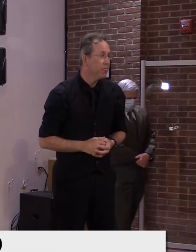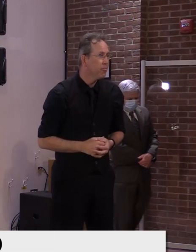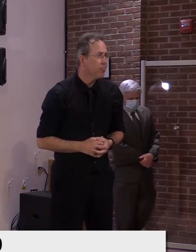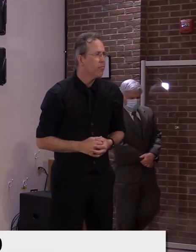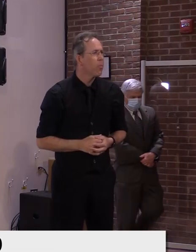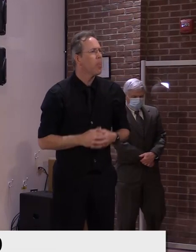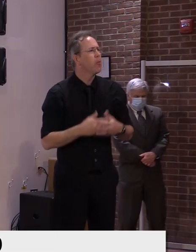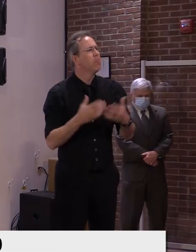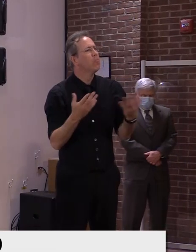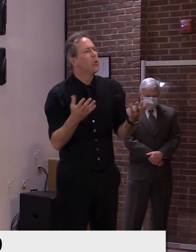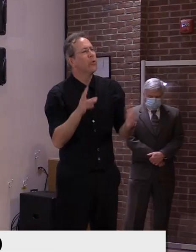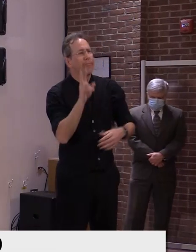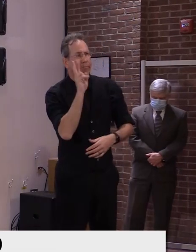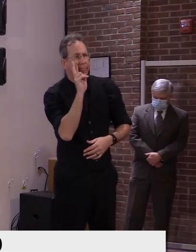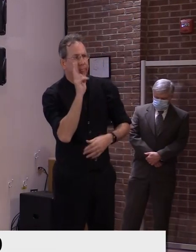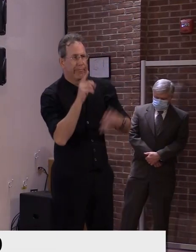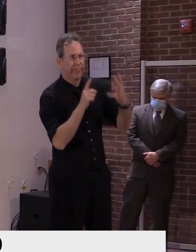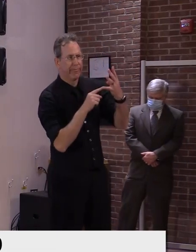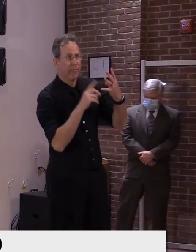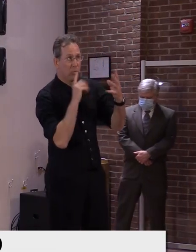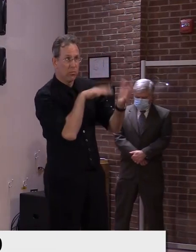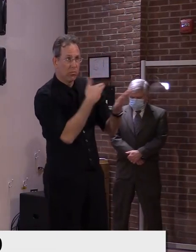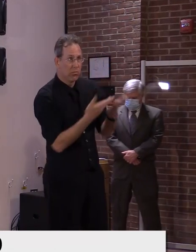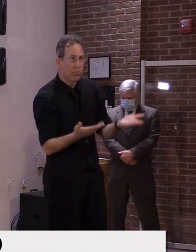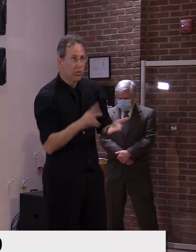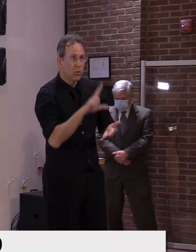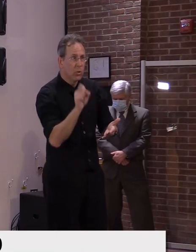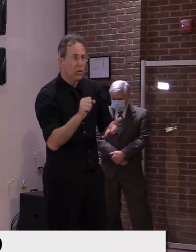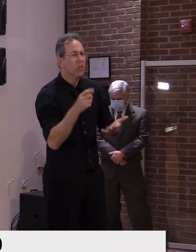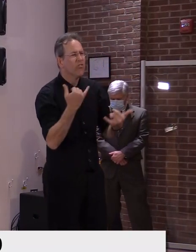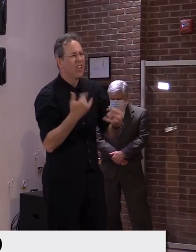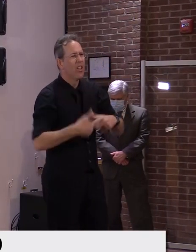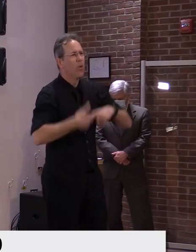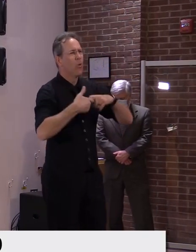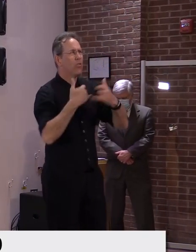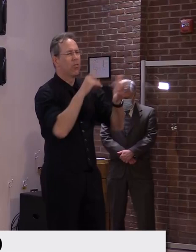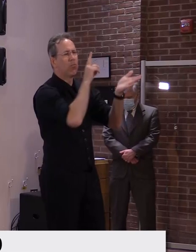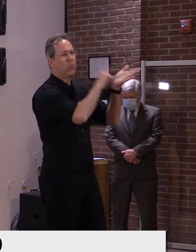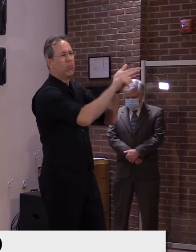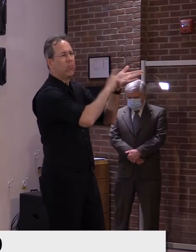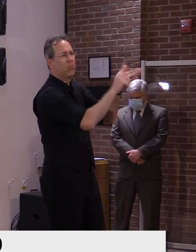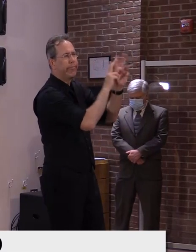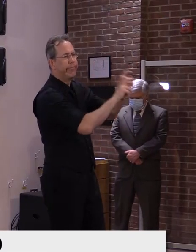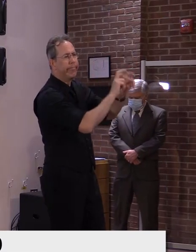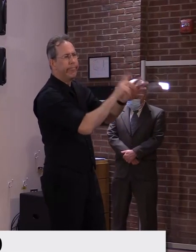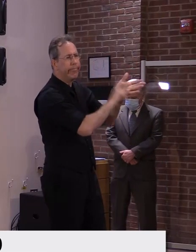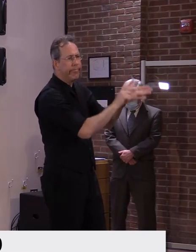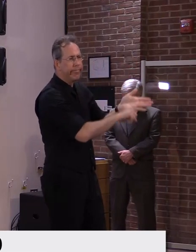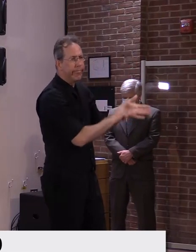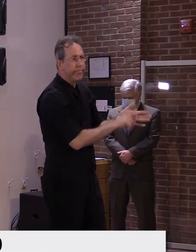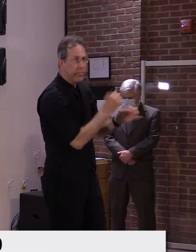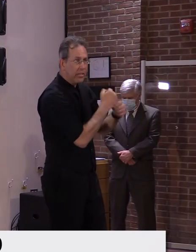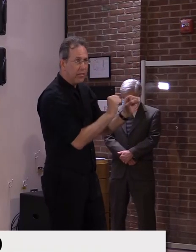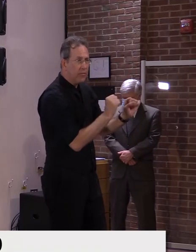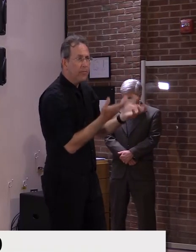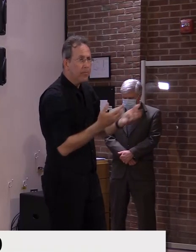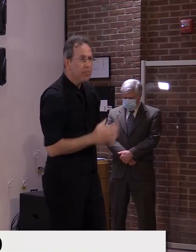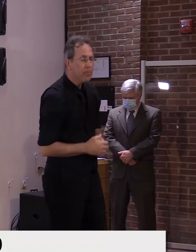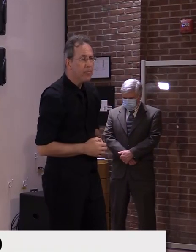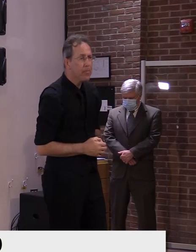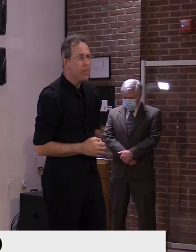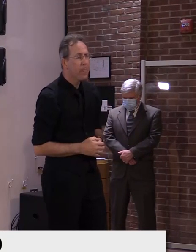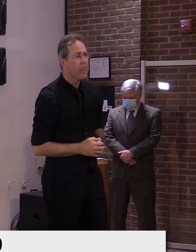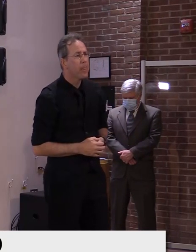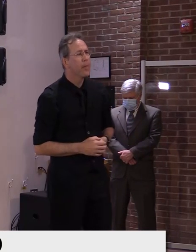But right now, we don't know too much more than that. And all we know is that in the other platform that's